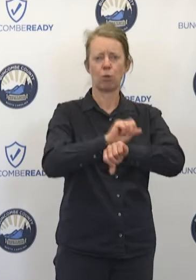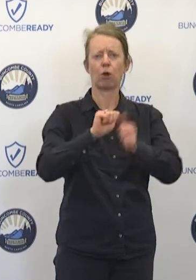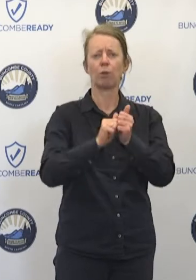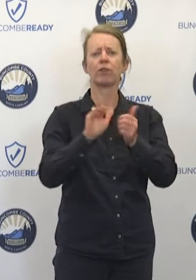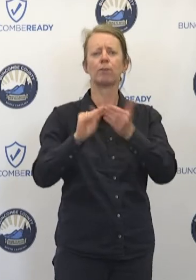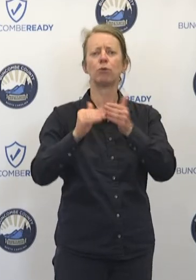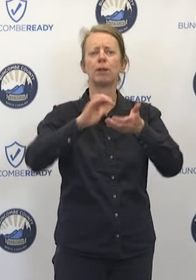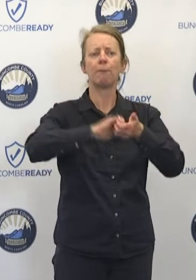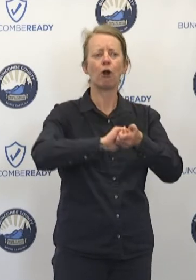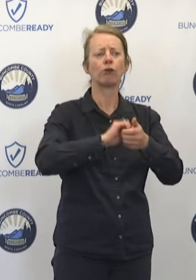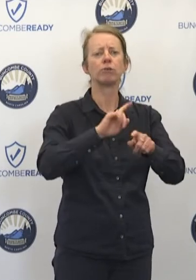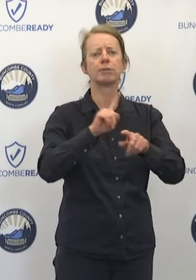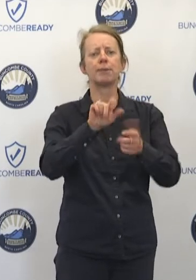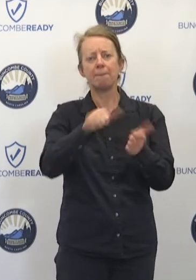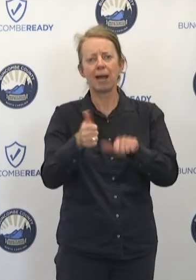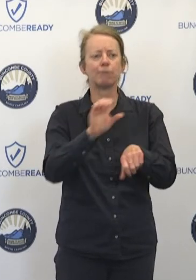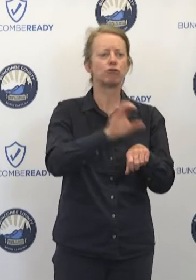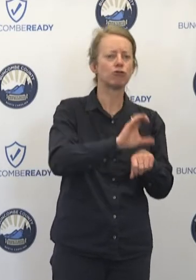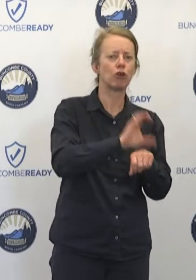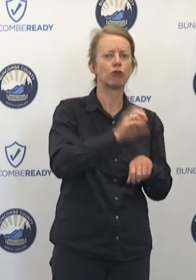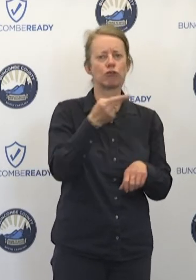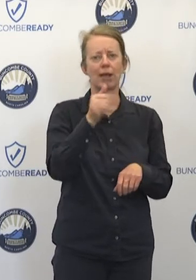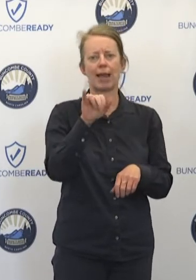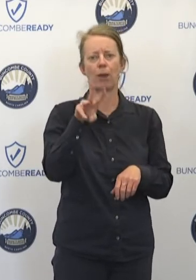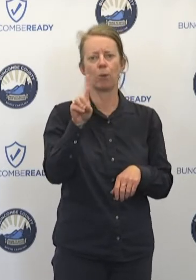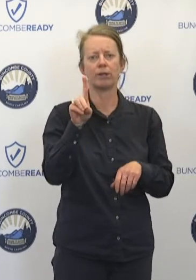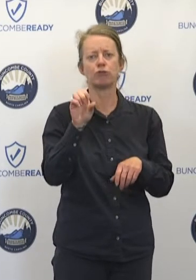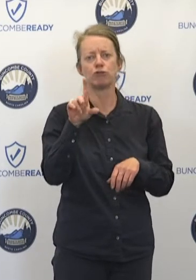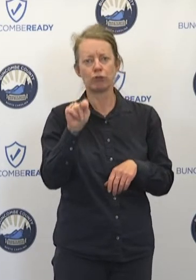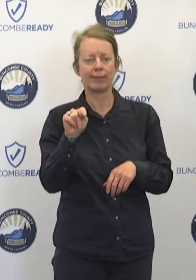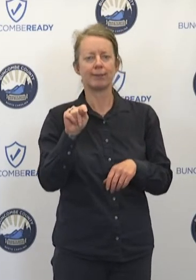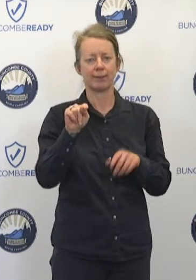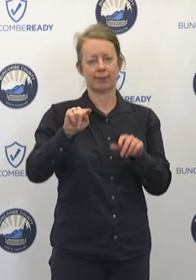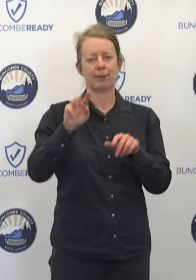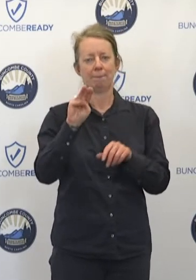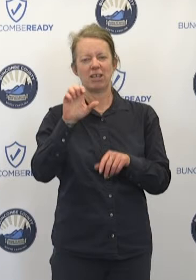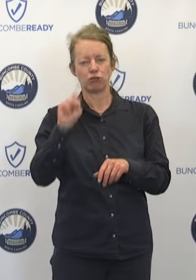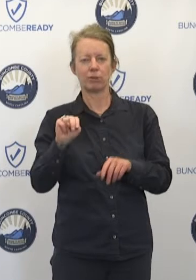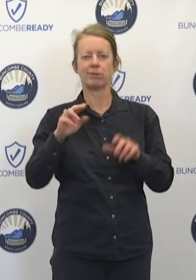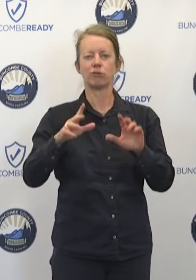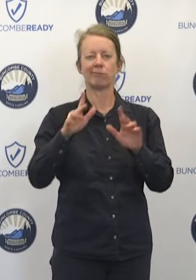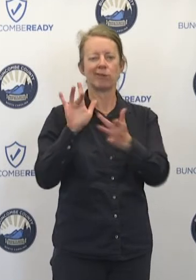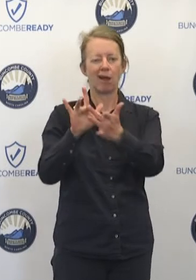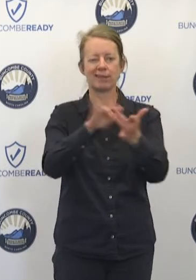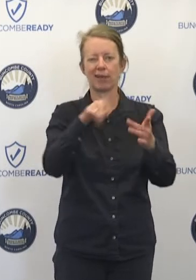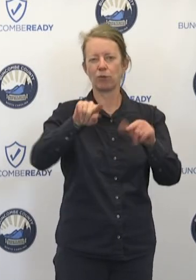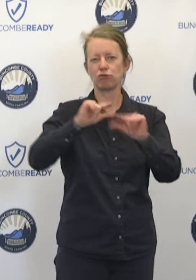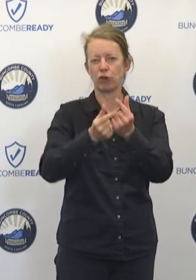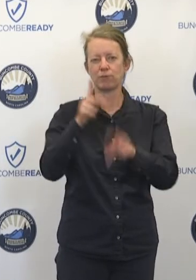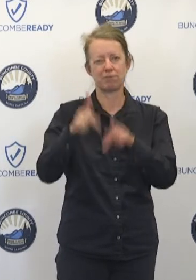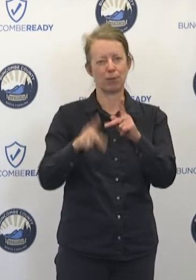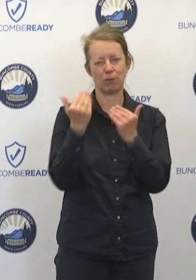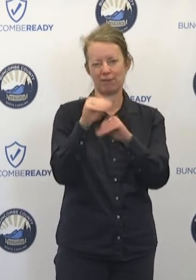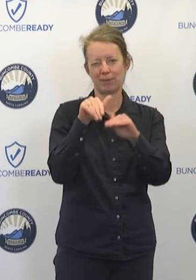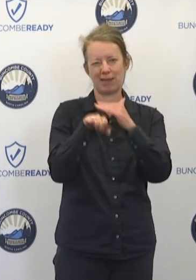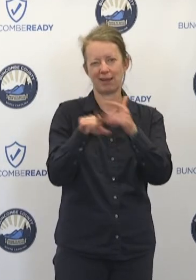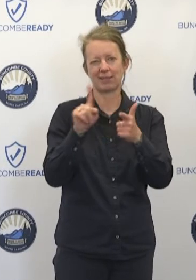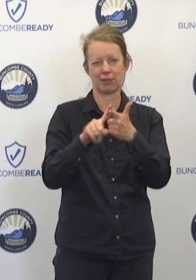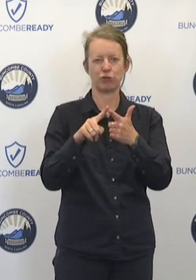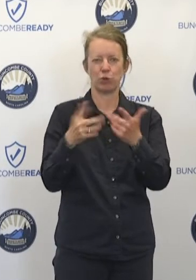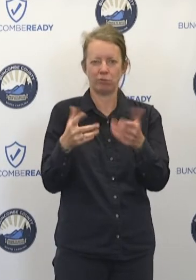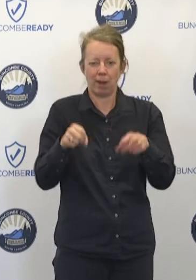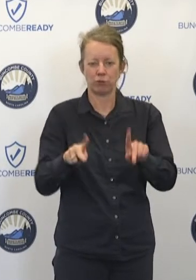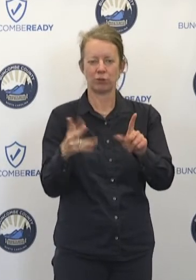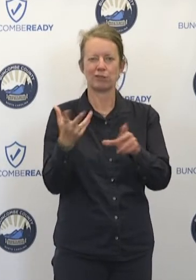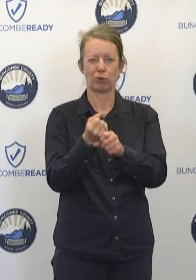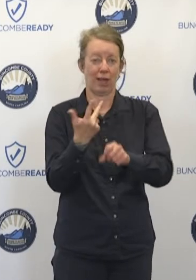and Haywood Street Congregation to hold events to reach populations that may have limited access to vaccination opportunities, but may be the